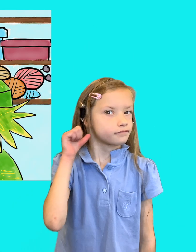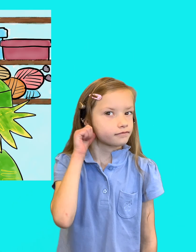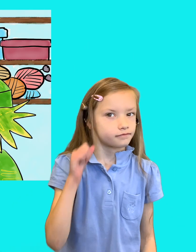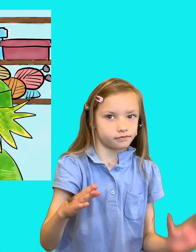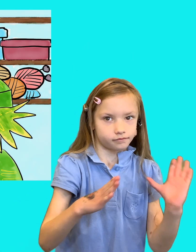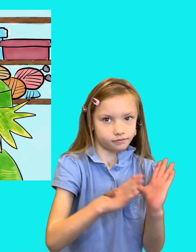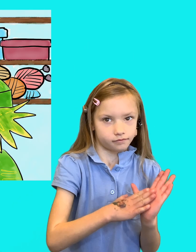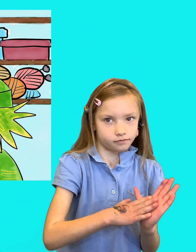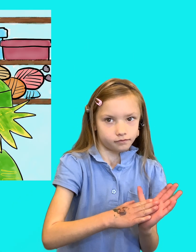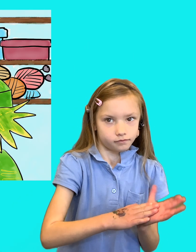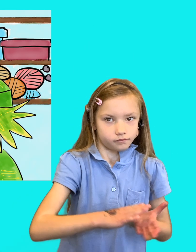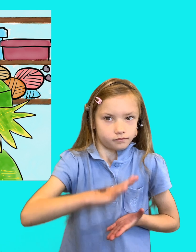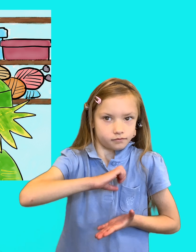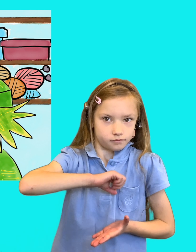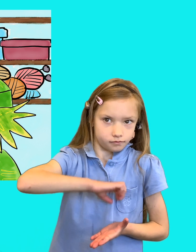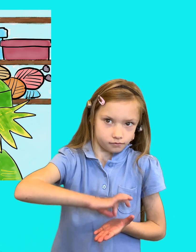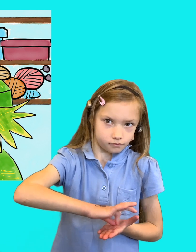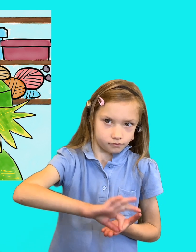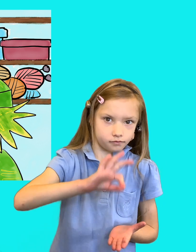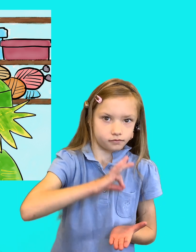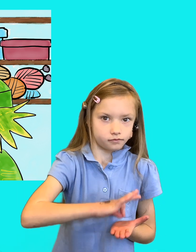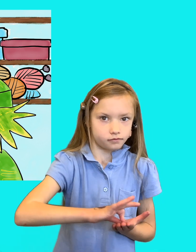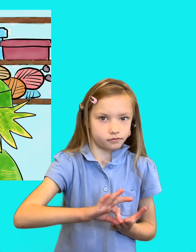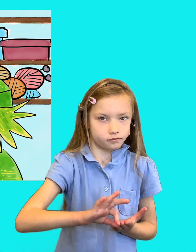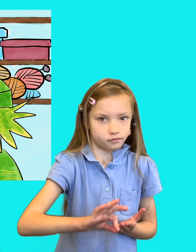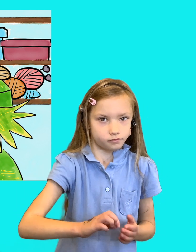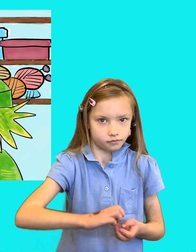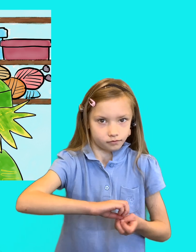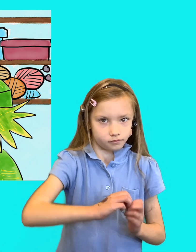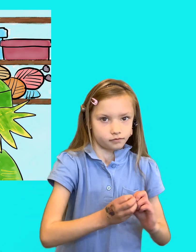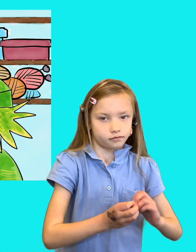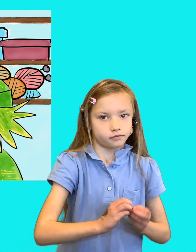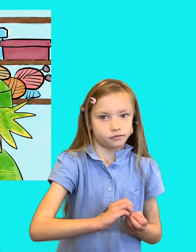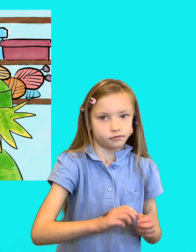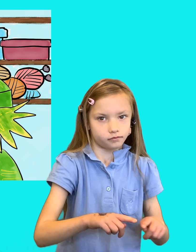Auntie Molly was cleaning out her craft room and Ella and JoJo were watching her.